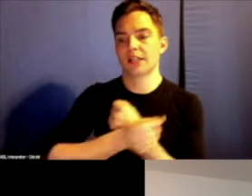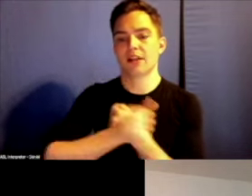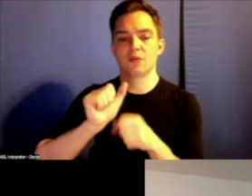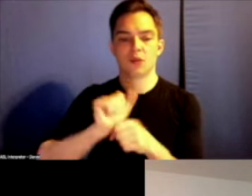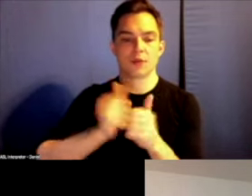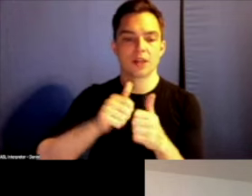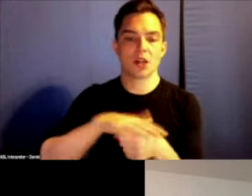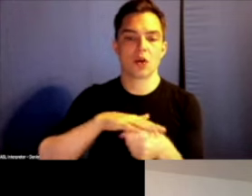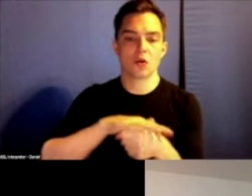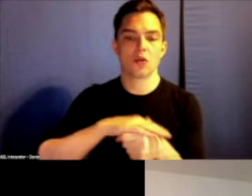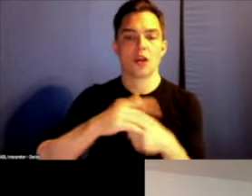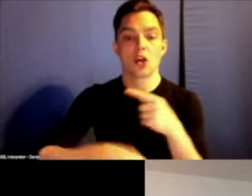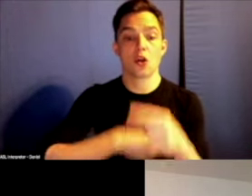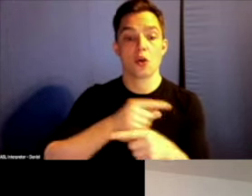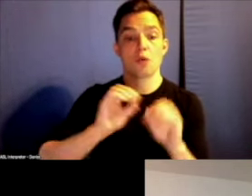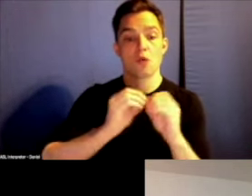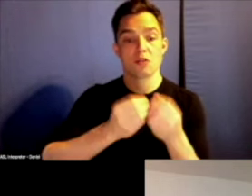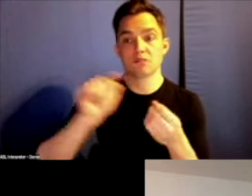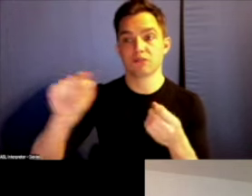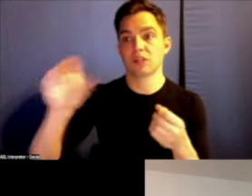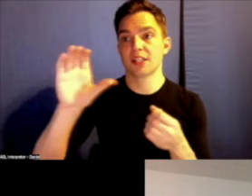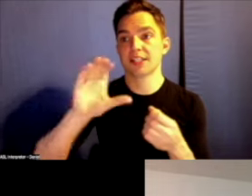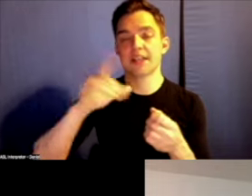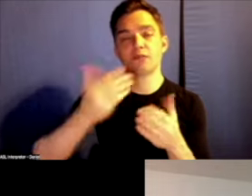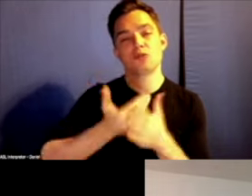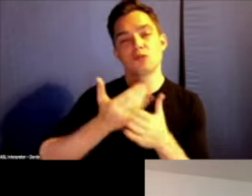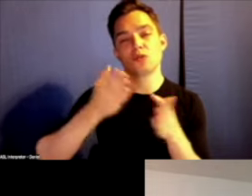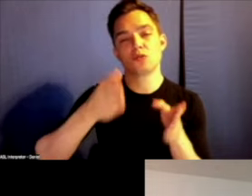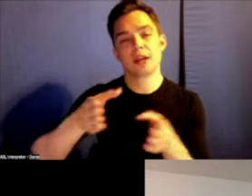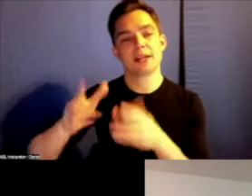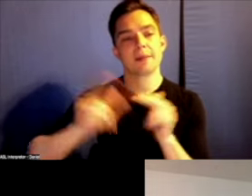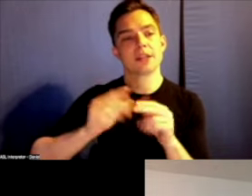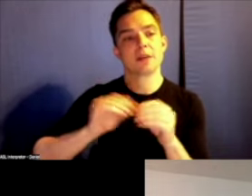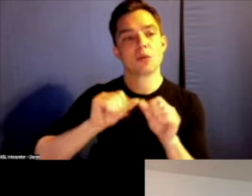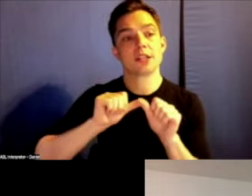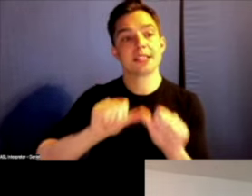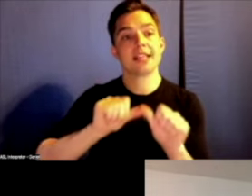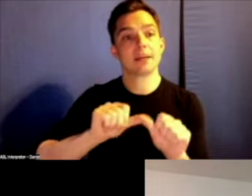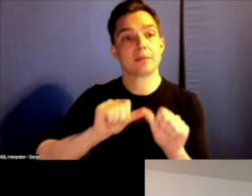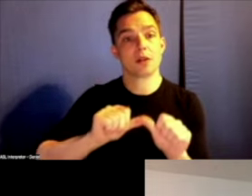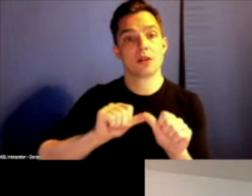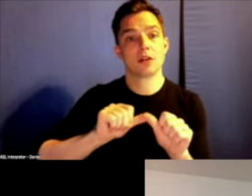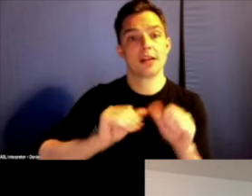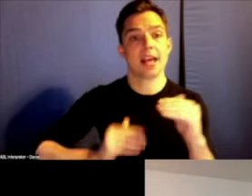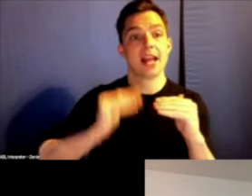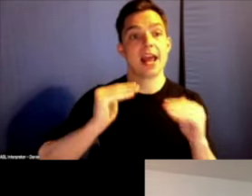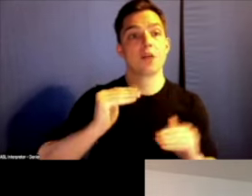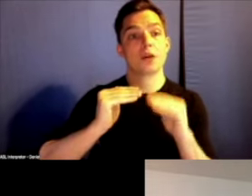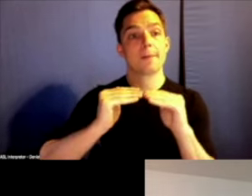and global organizations who are seeking new ways of building a more sustainable and equitable